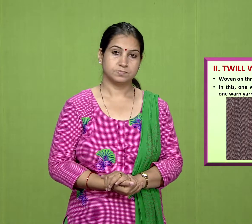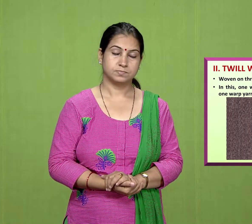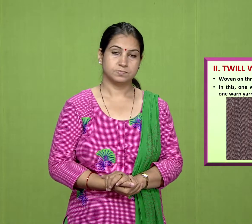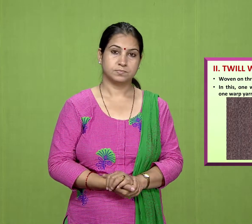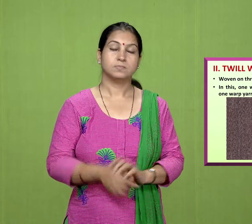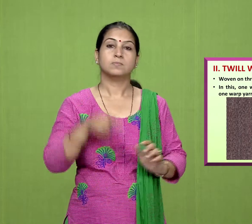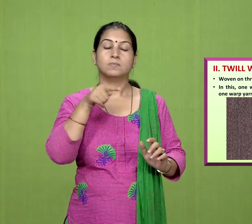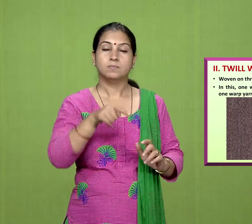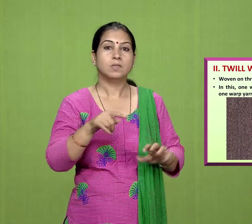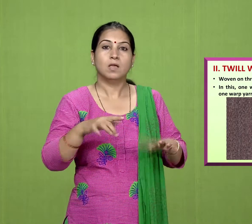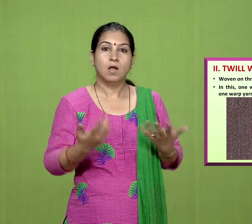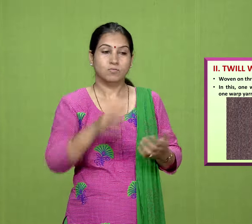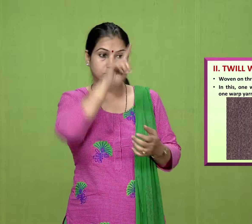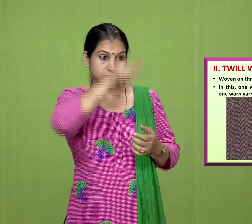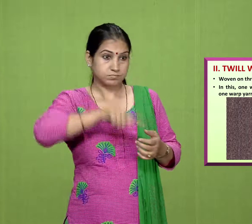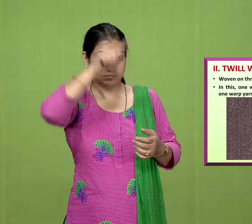Moves over 2 and under 1 mop yarn.